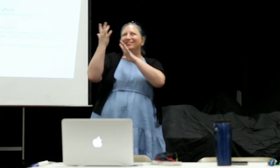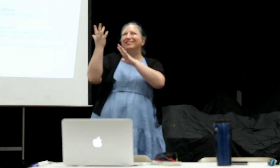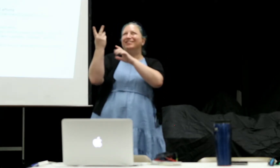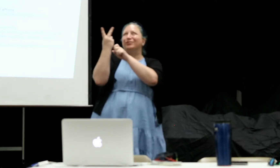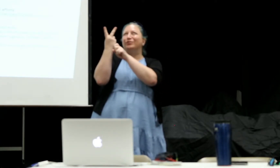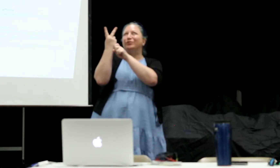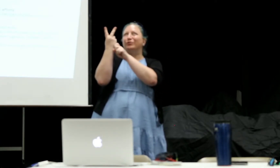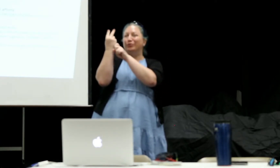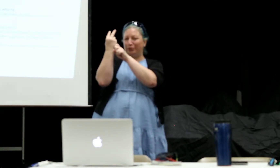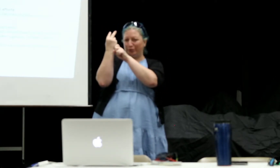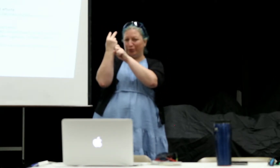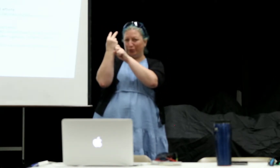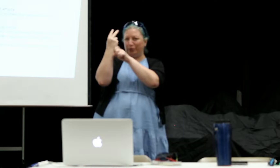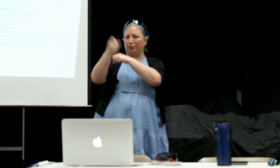working in a deaf program.